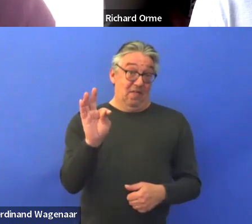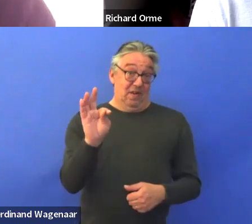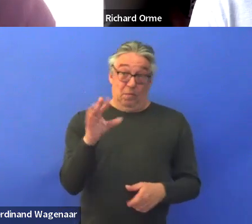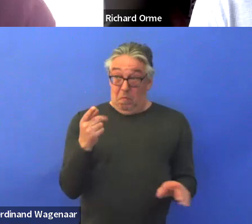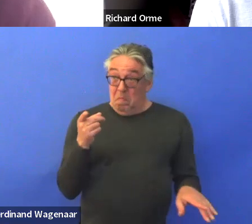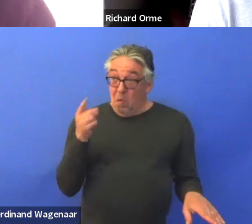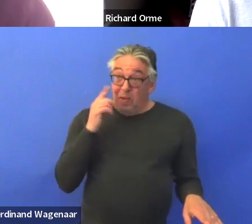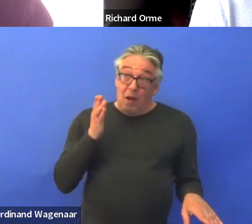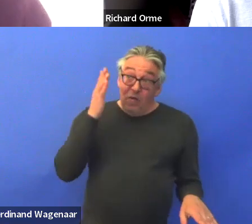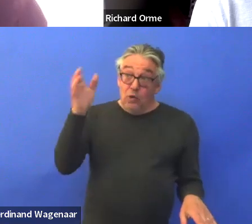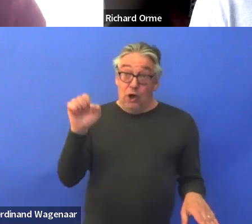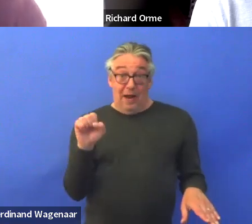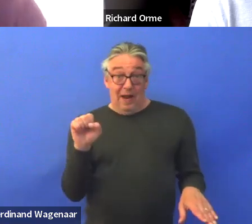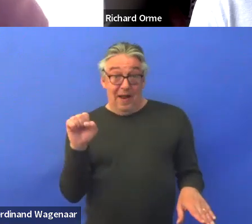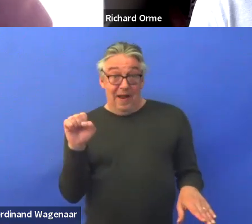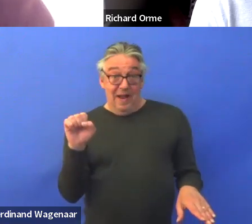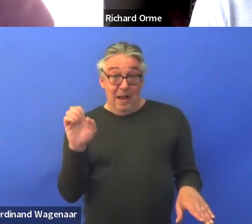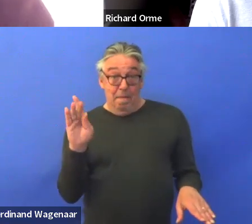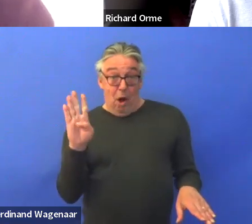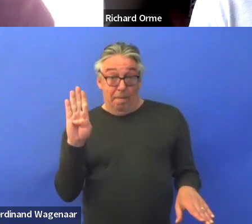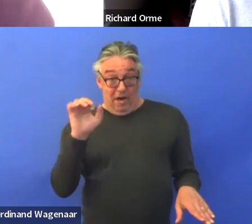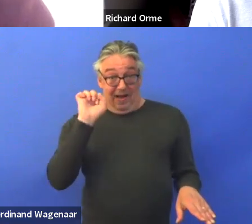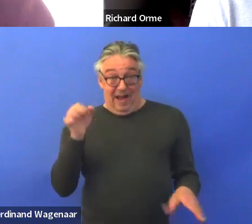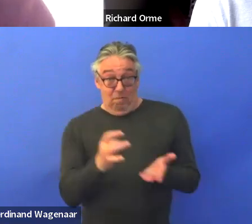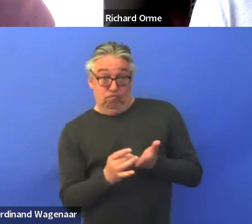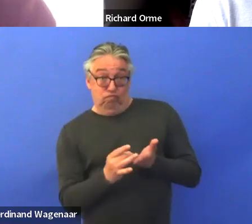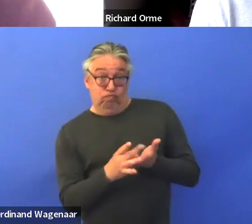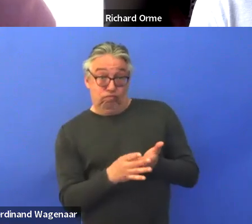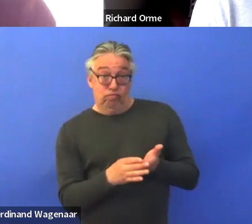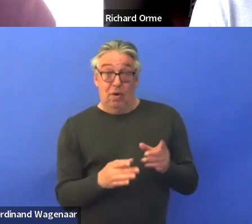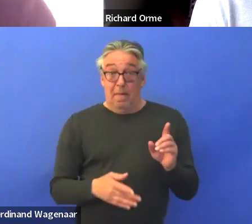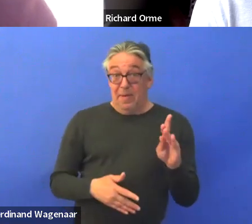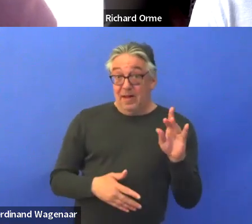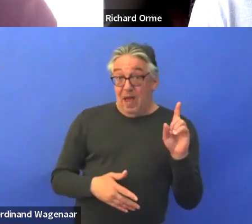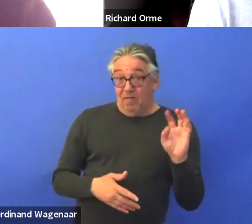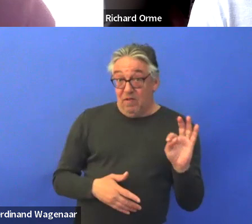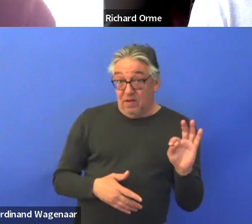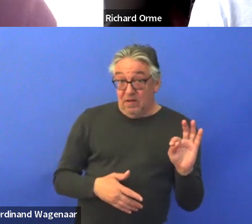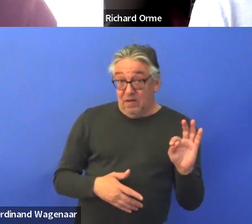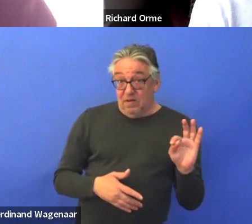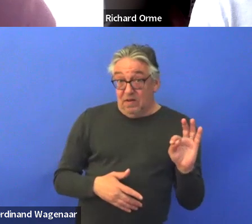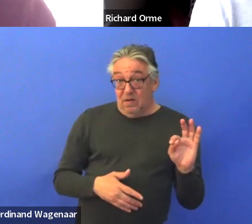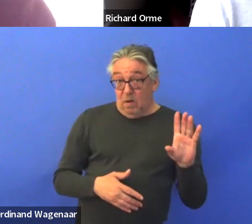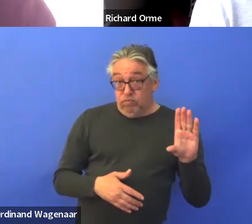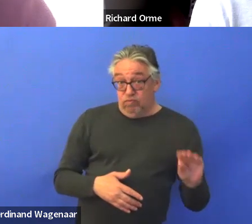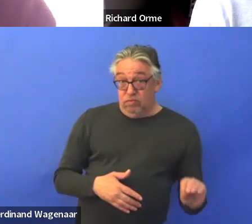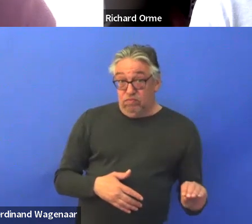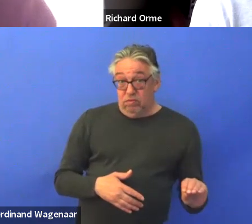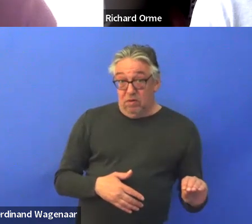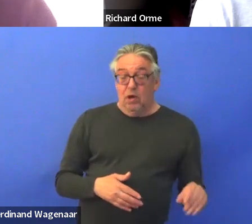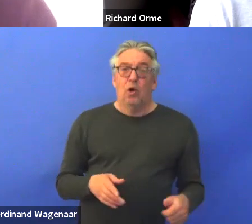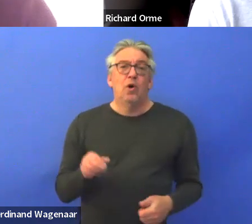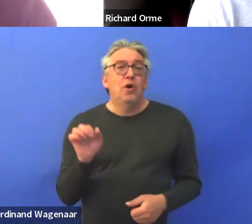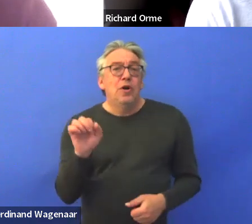for, a potential document to be using EPUB format? For sure, and if we